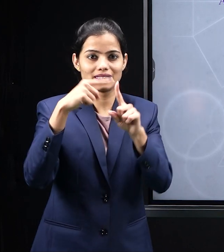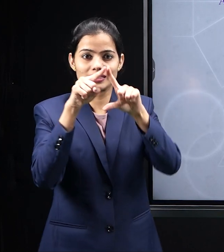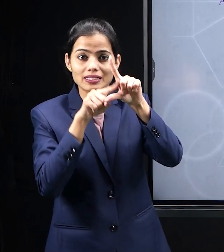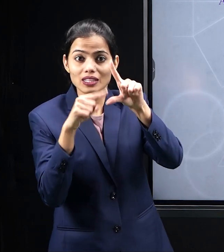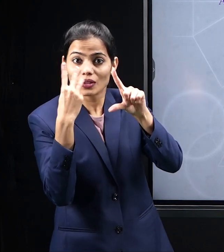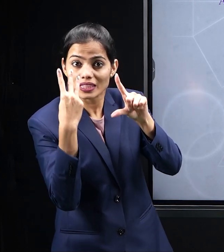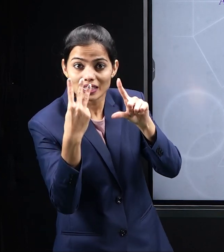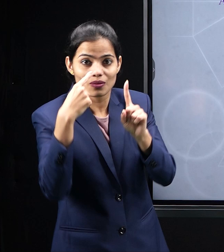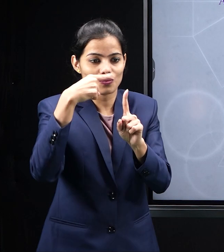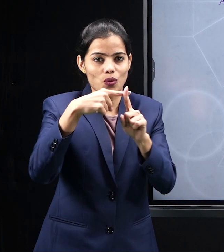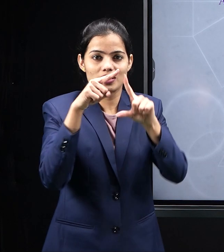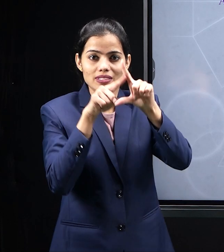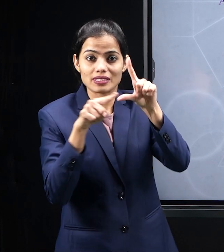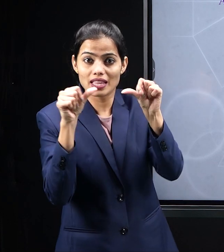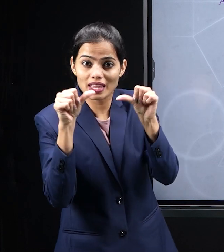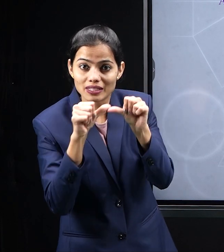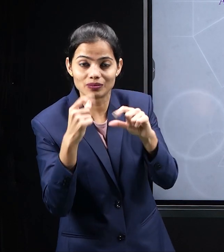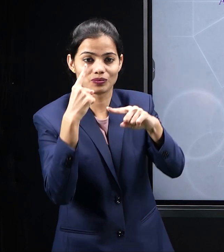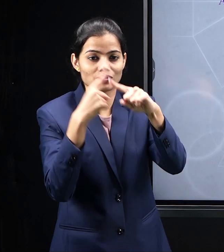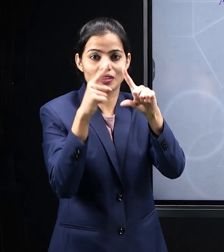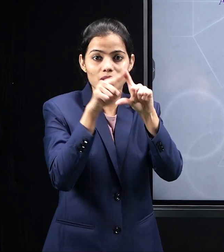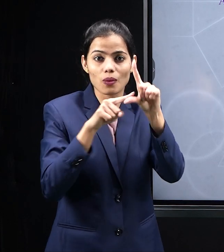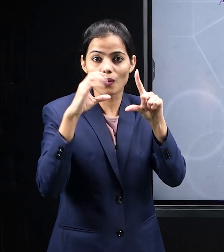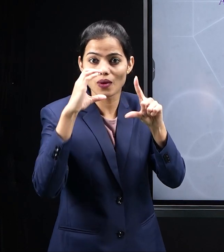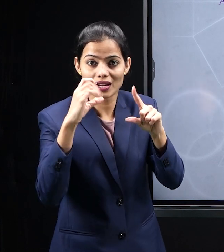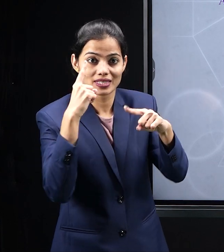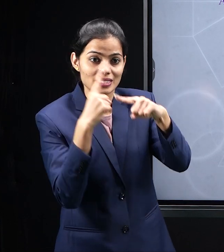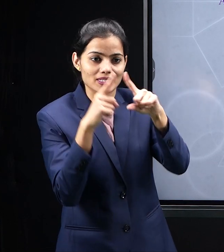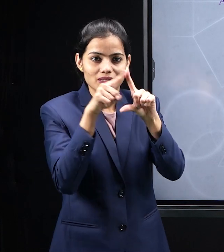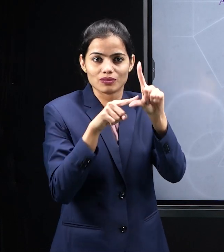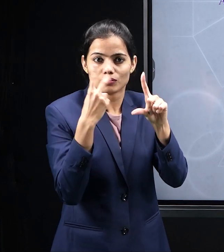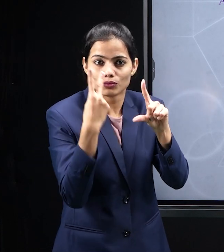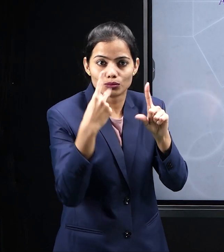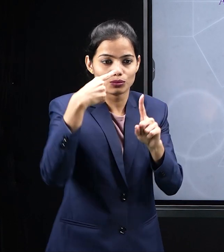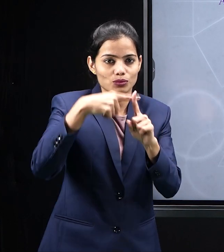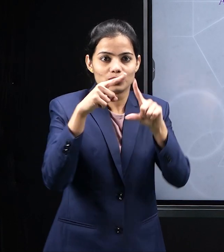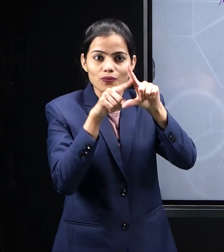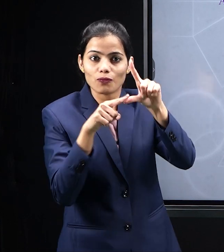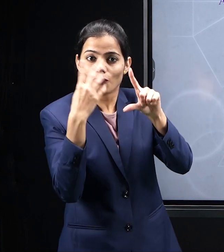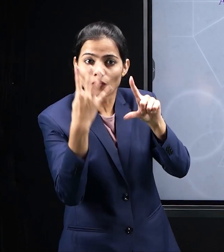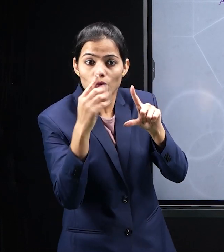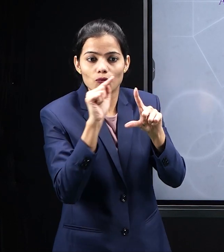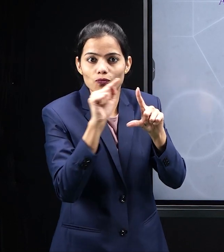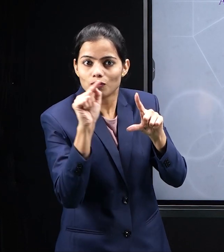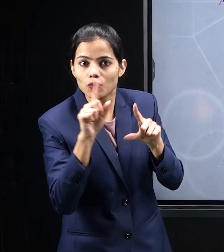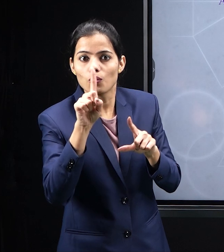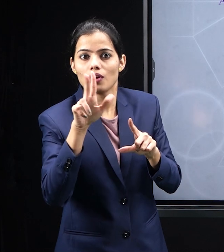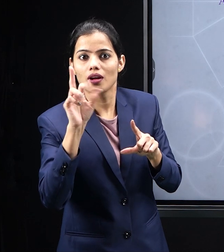angle 3 plus angle A plus angle C plus angle 2 plus angle 4 is equal to